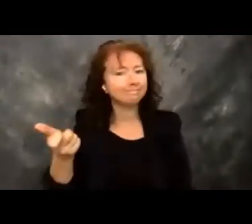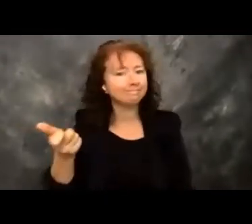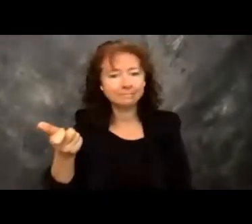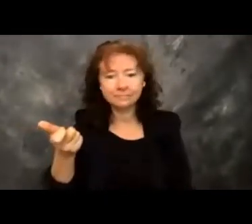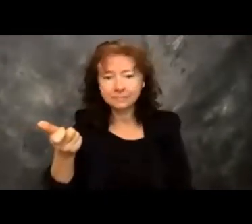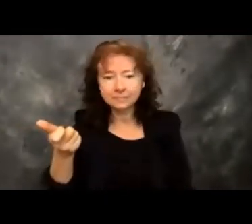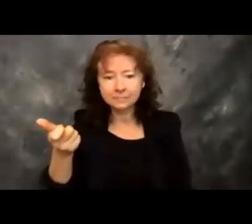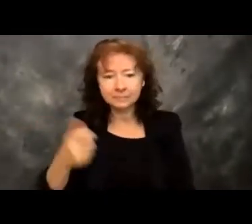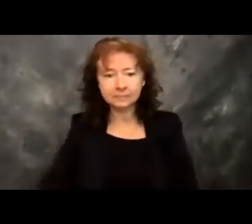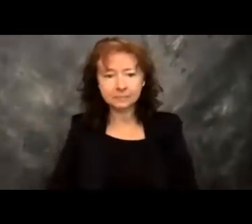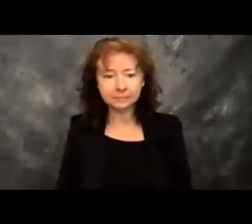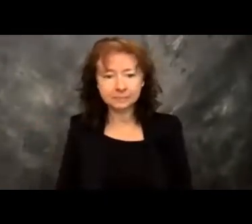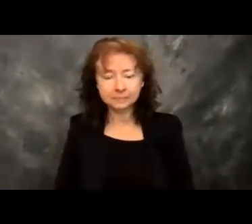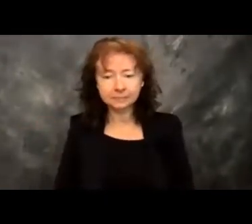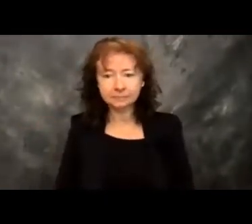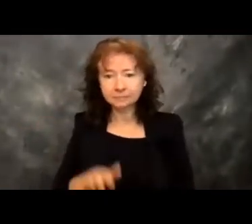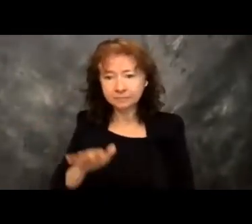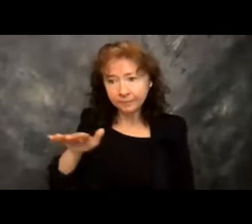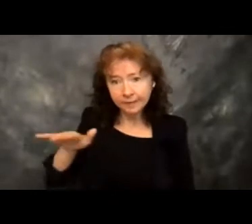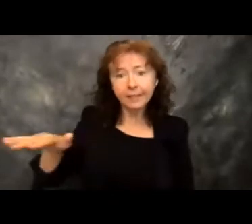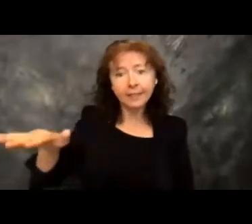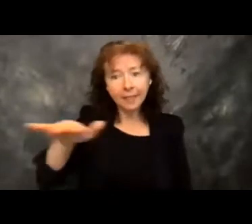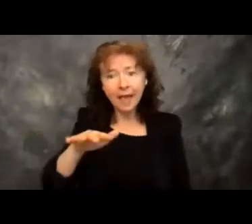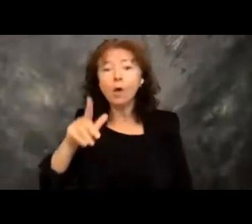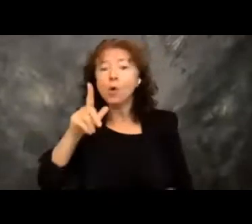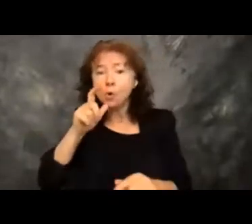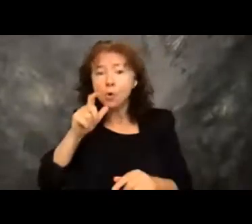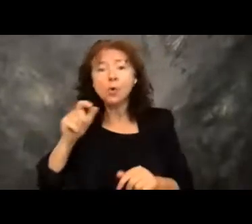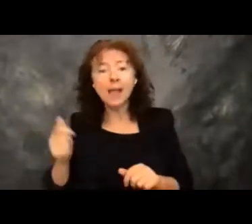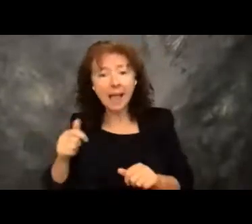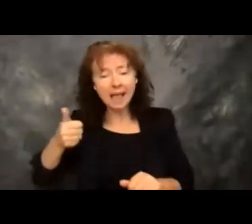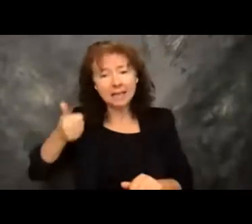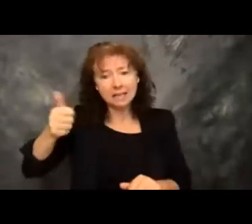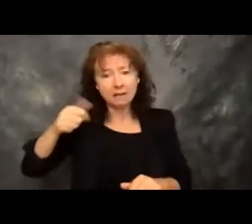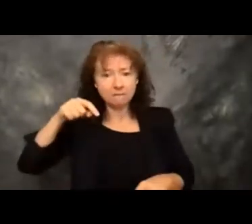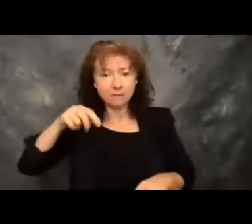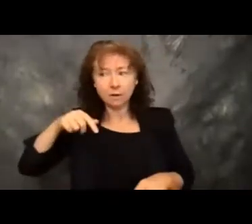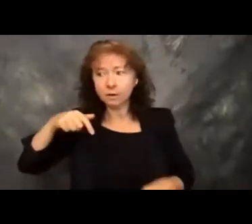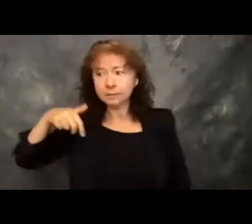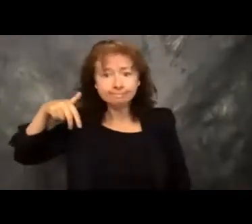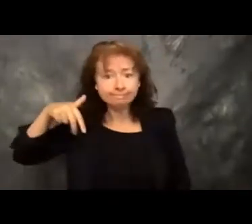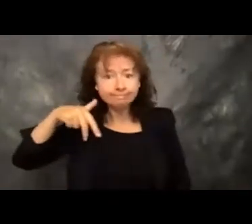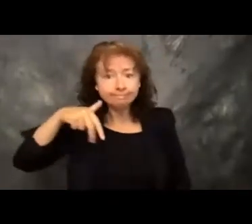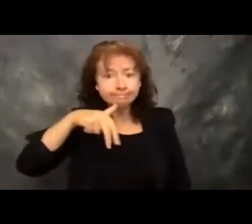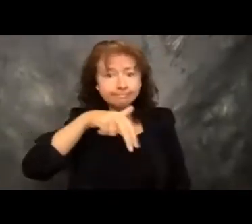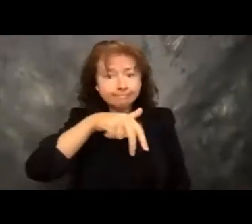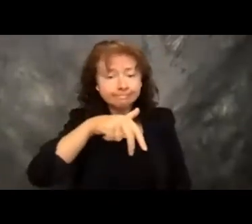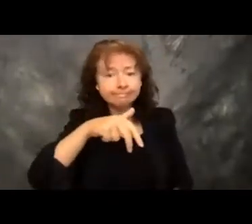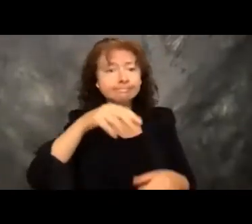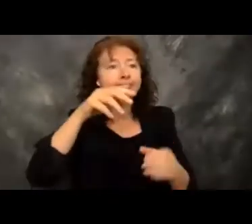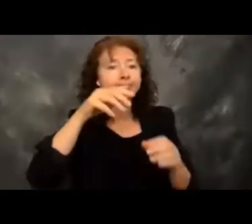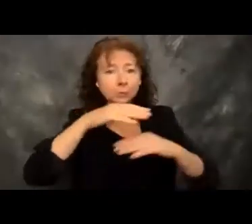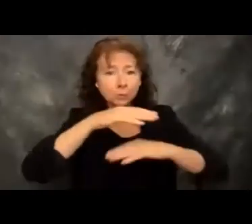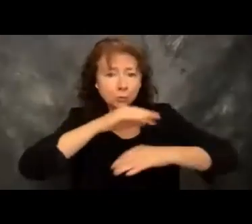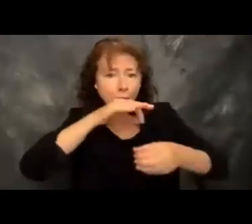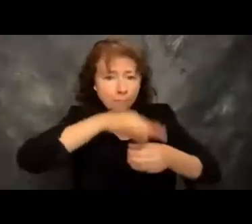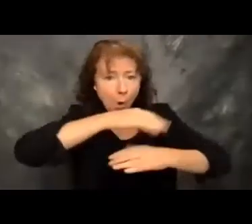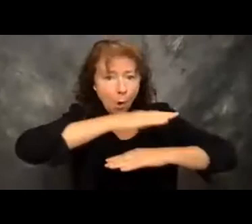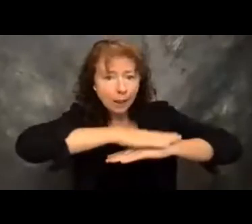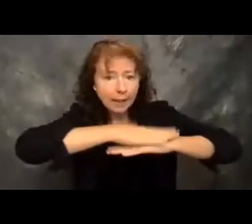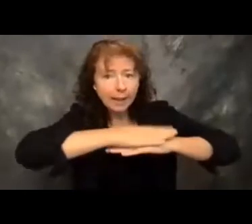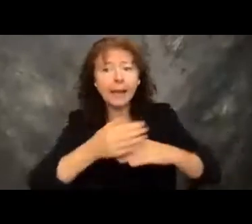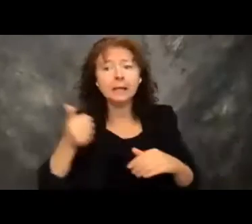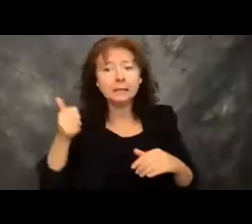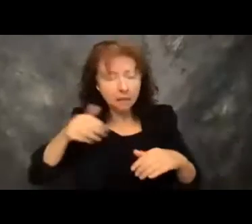with disabilities who could come to the polling place by themselves and get a